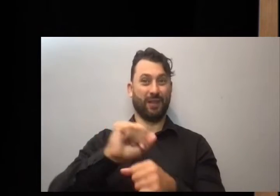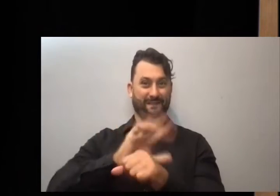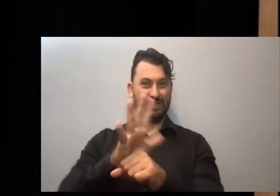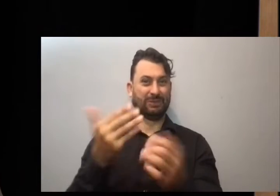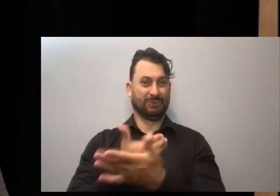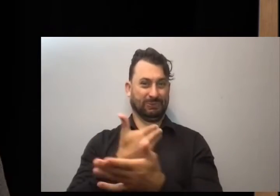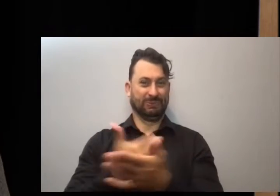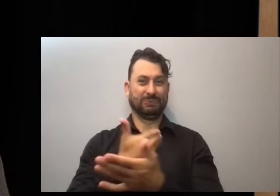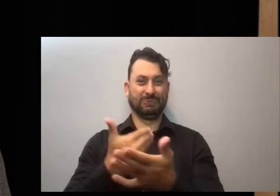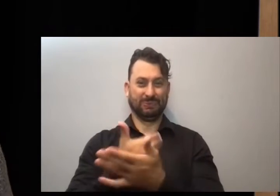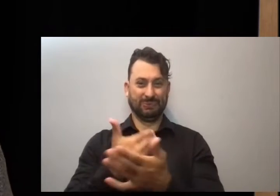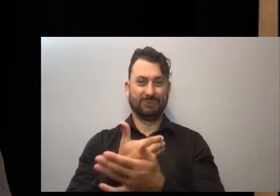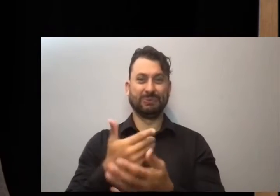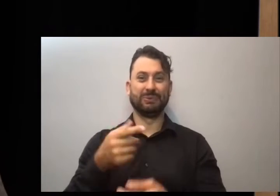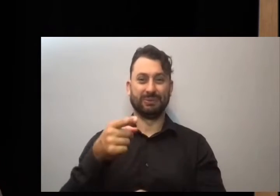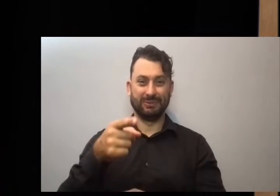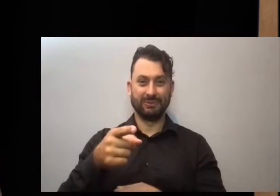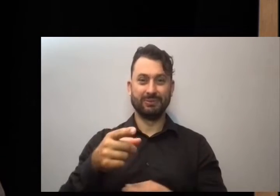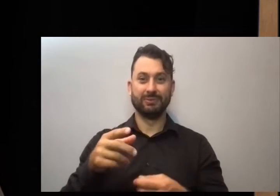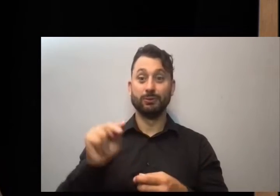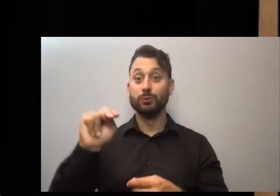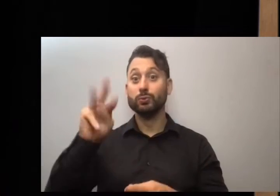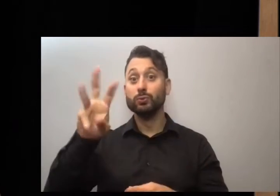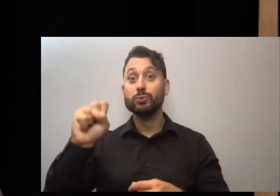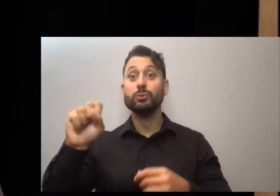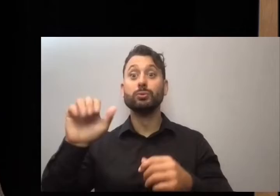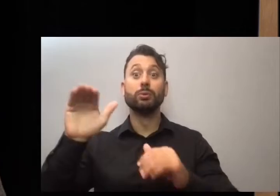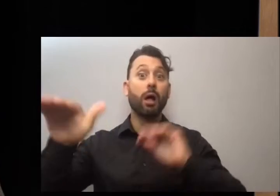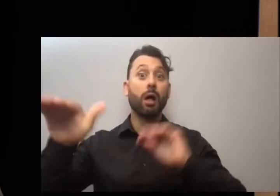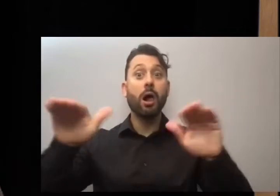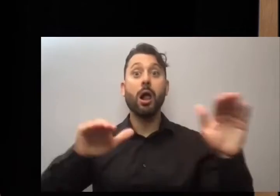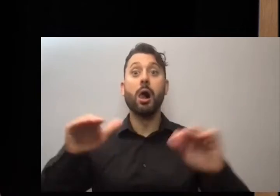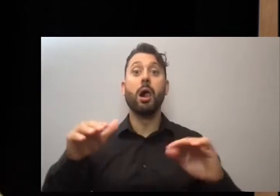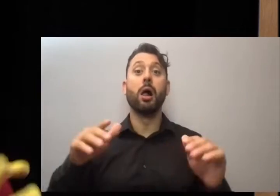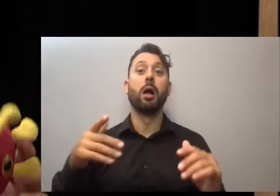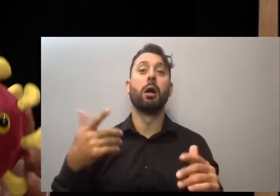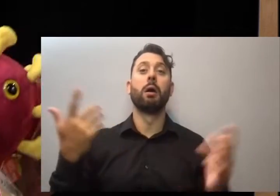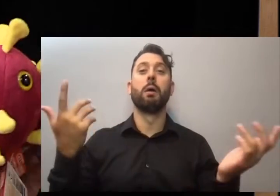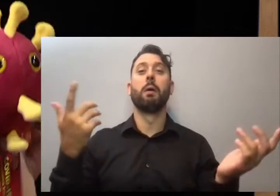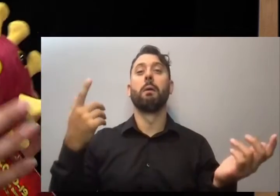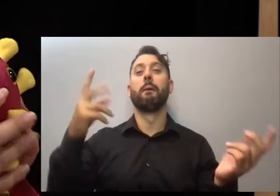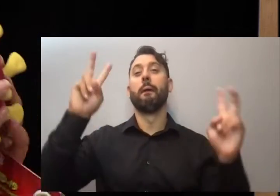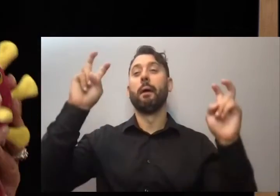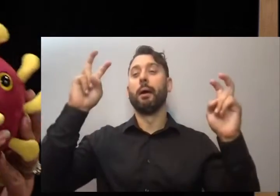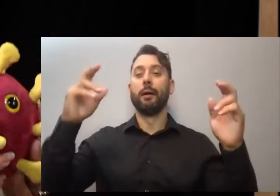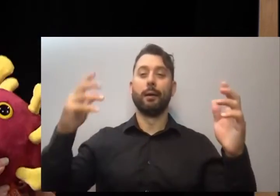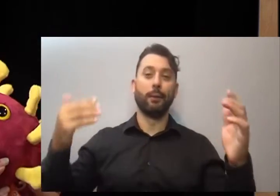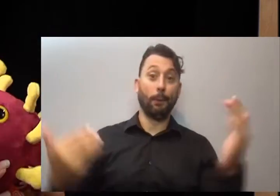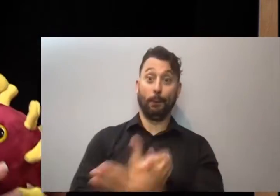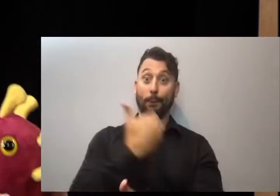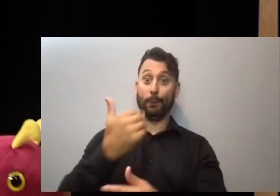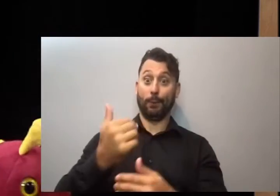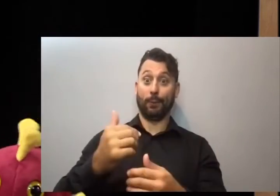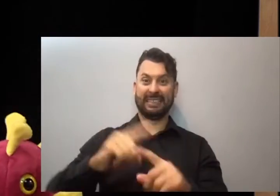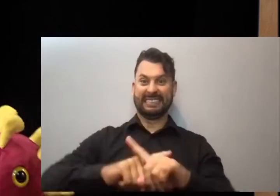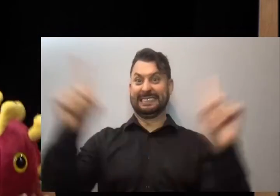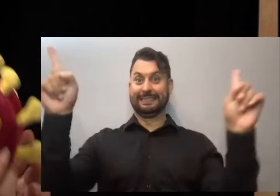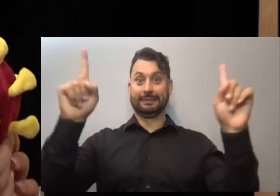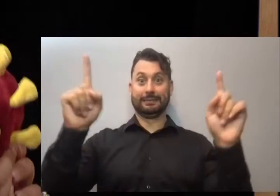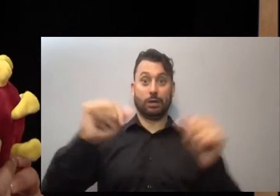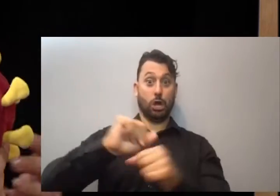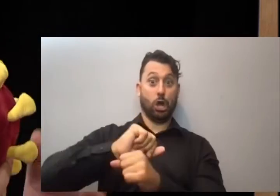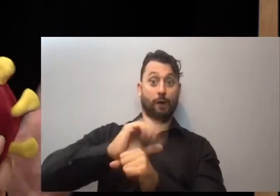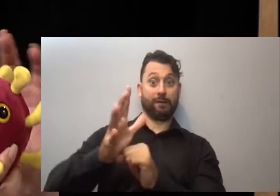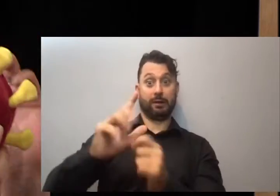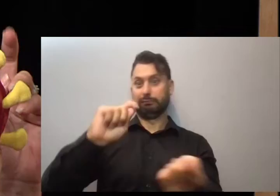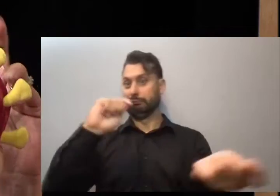kind of confused and they think it's a whole new virus or something like that. So I'm gonna bring our friend COVID back out again. So if this is